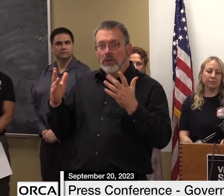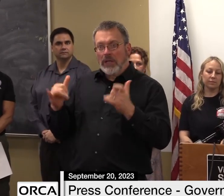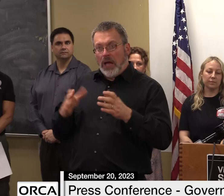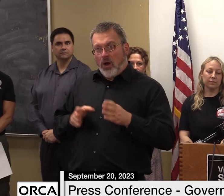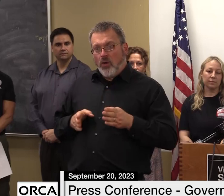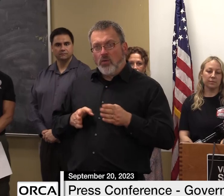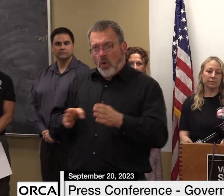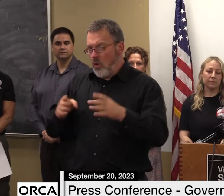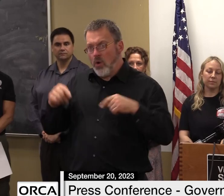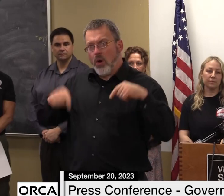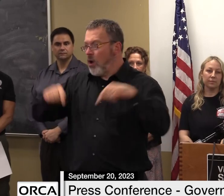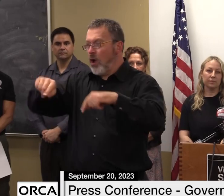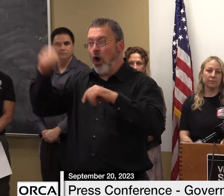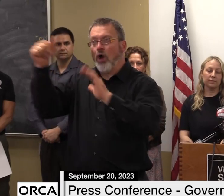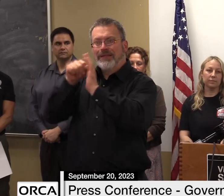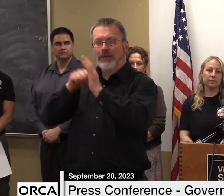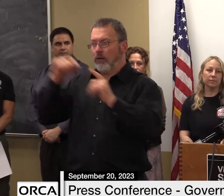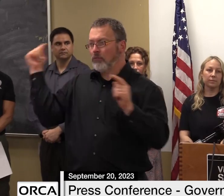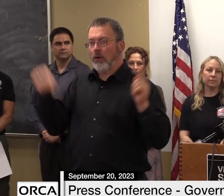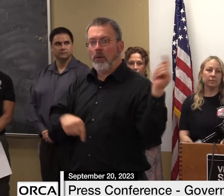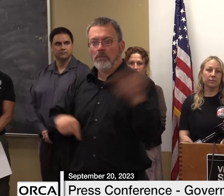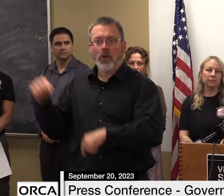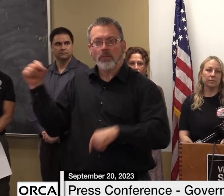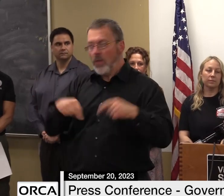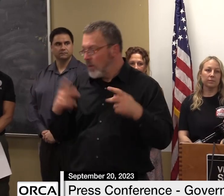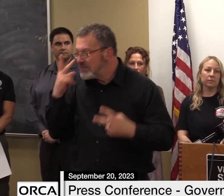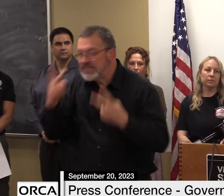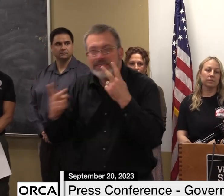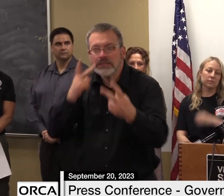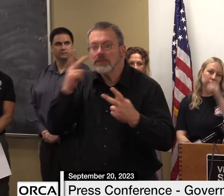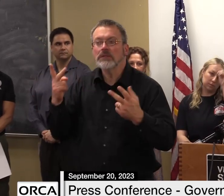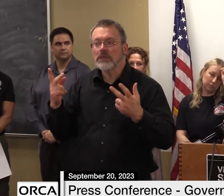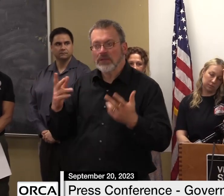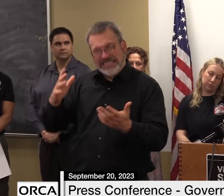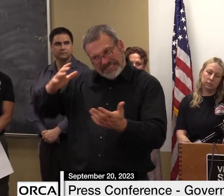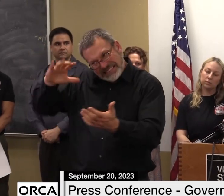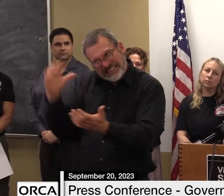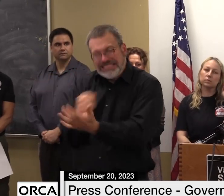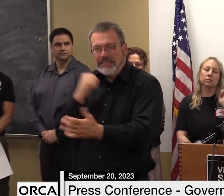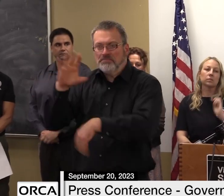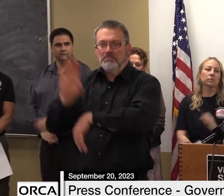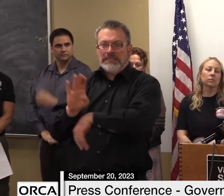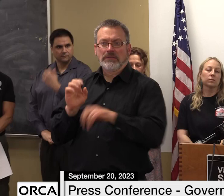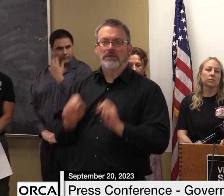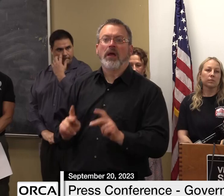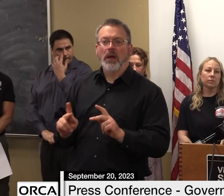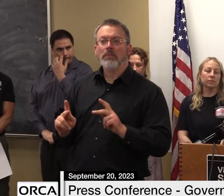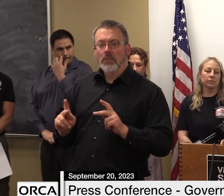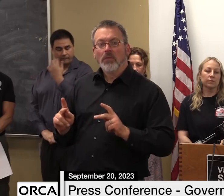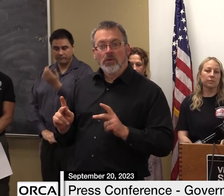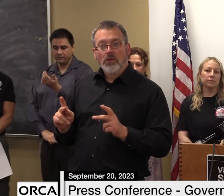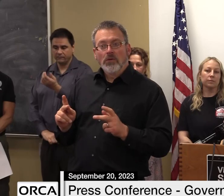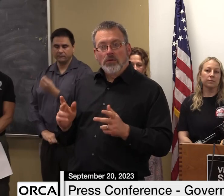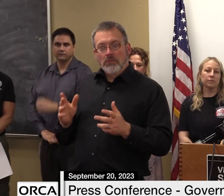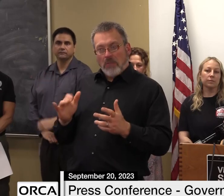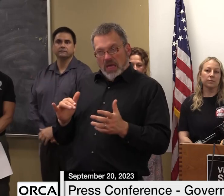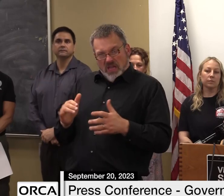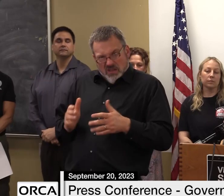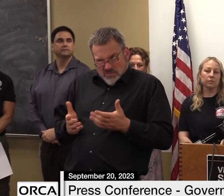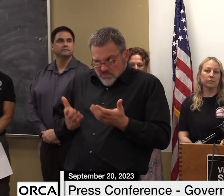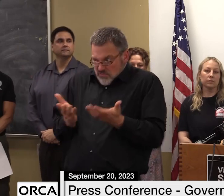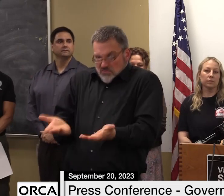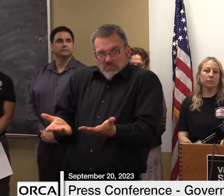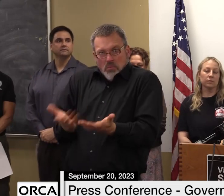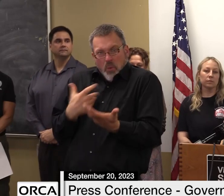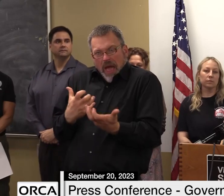from out of state. And they'll be open and ready to go and be able to provide for the traffic that we expect in the height of the